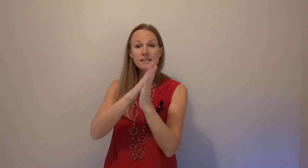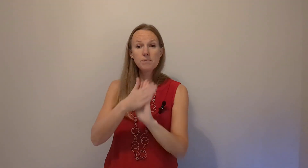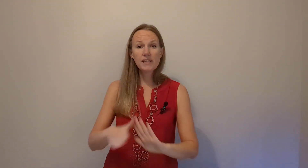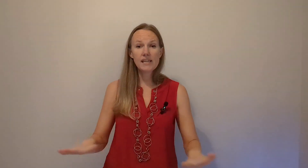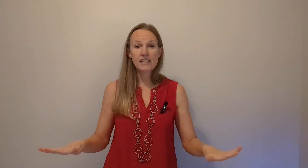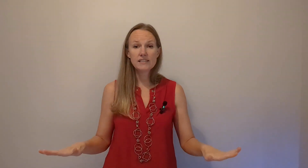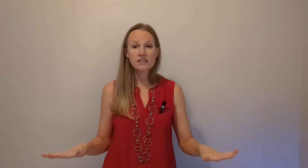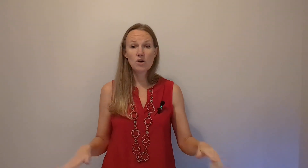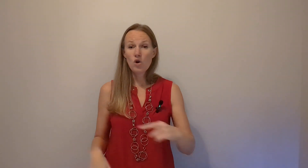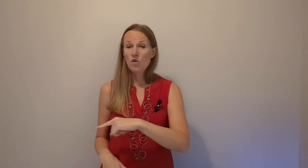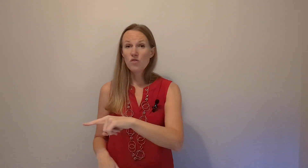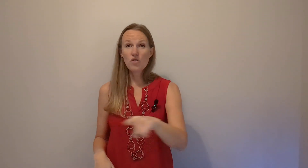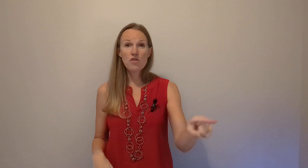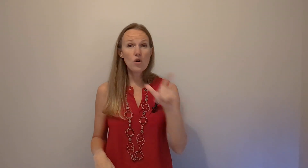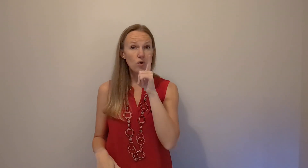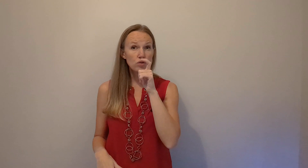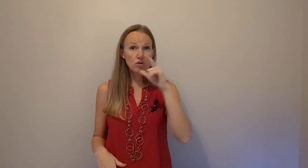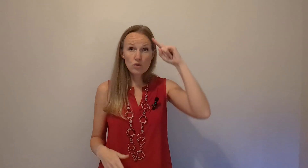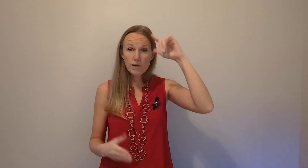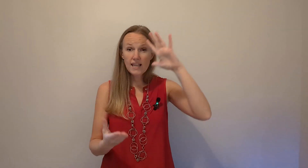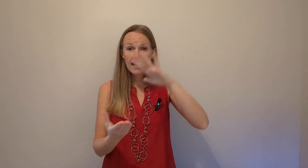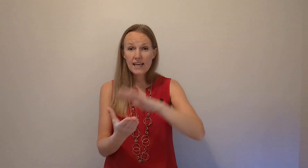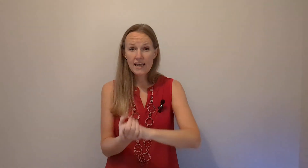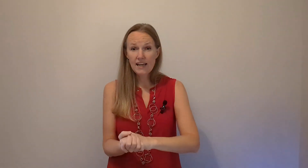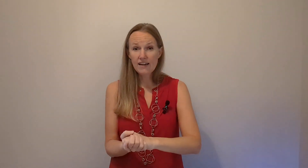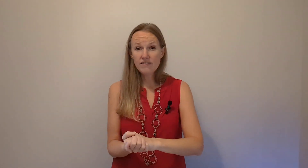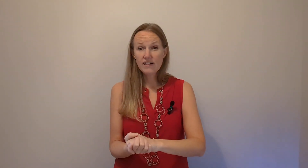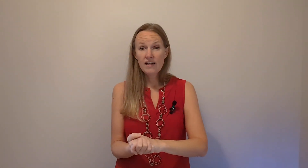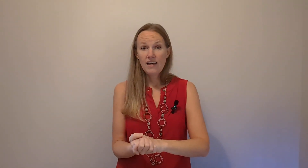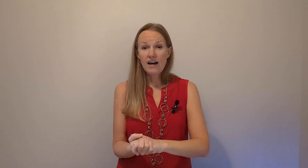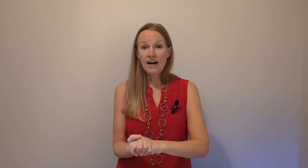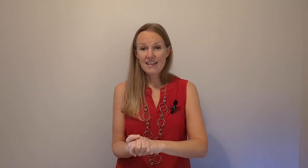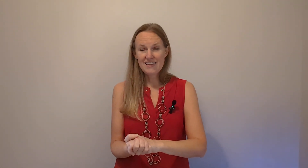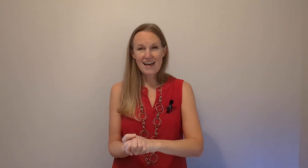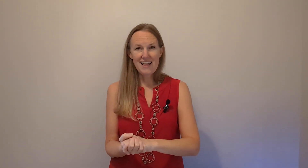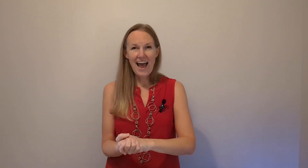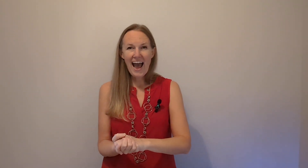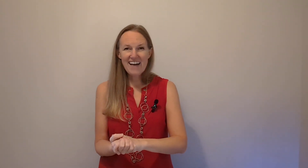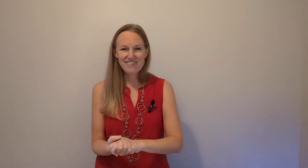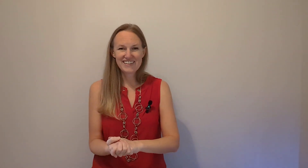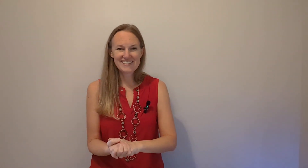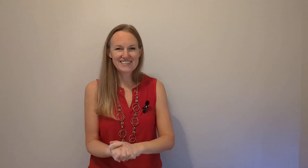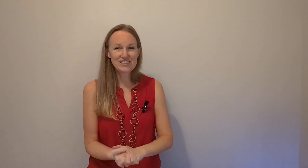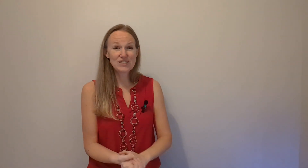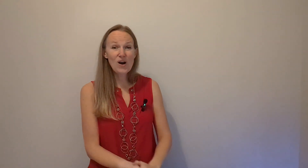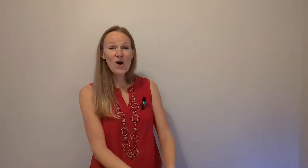is peace for those who believe. And then that half verse.